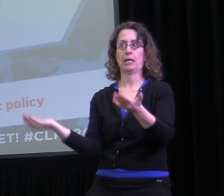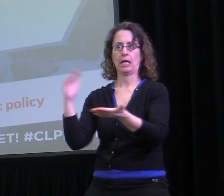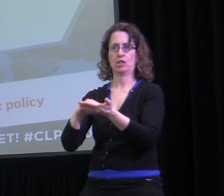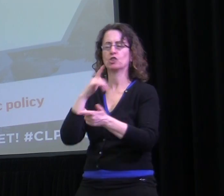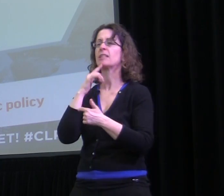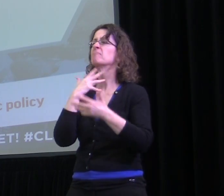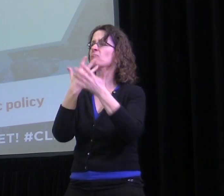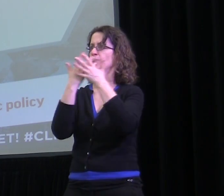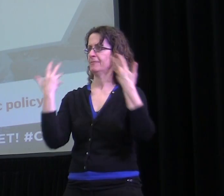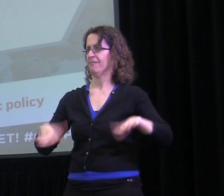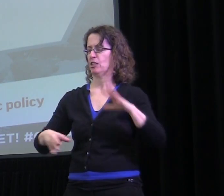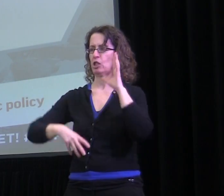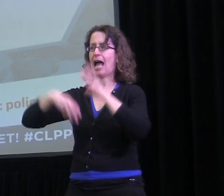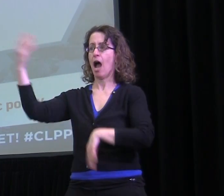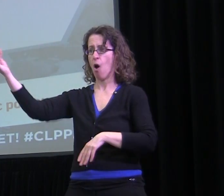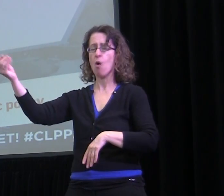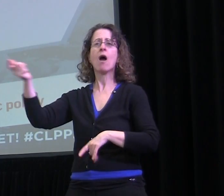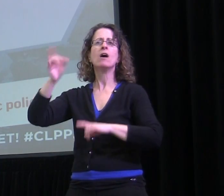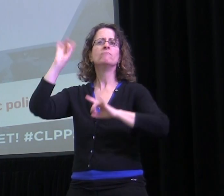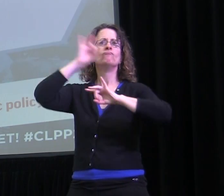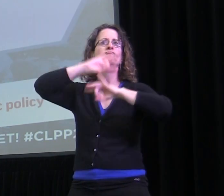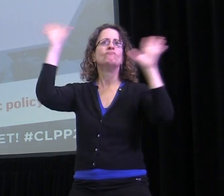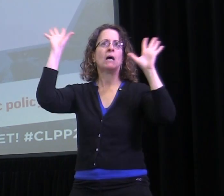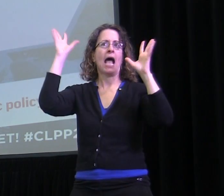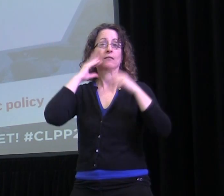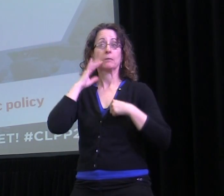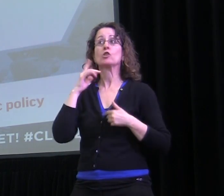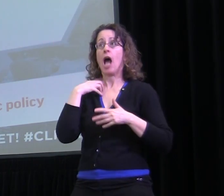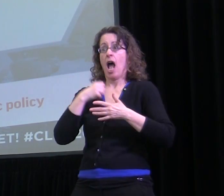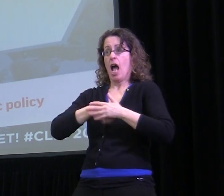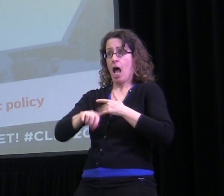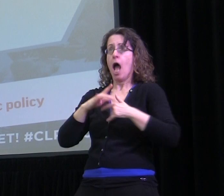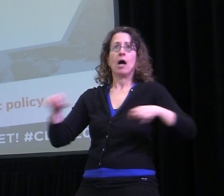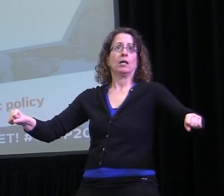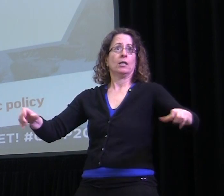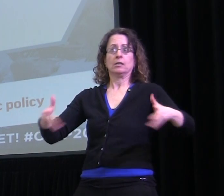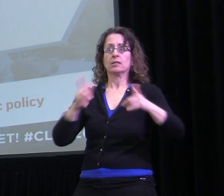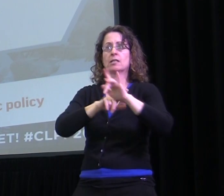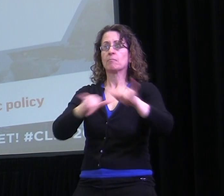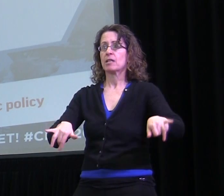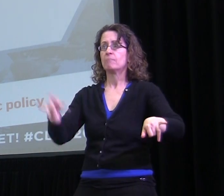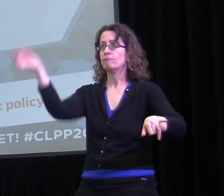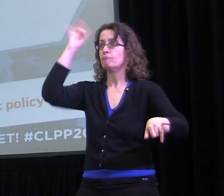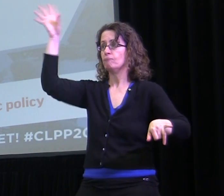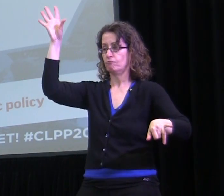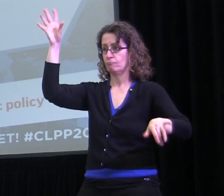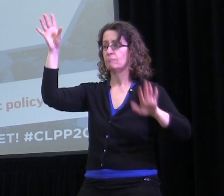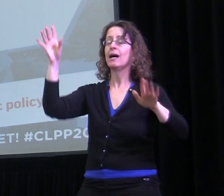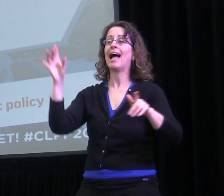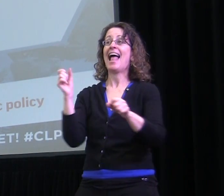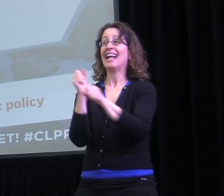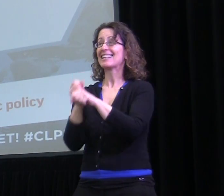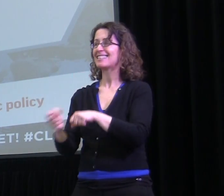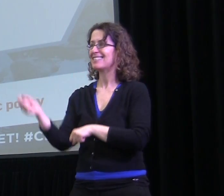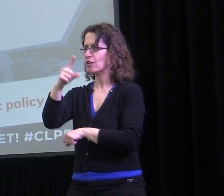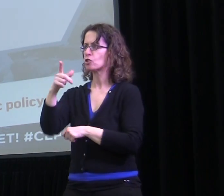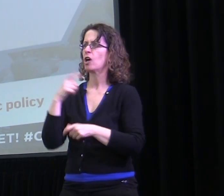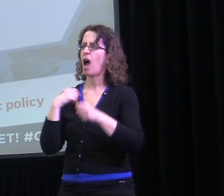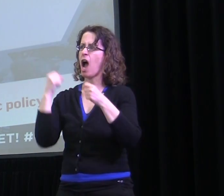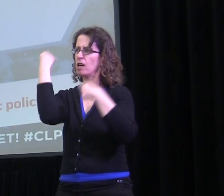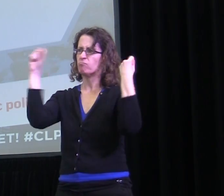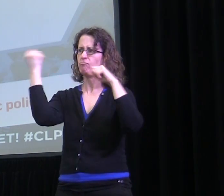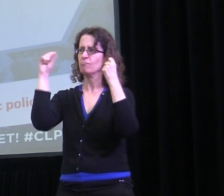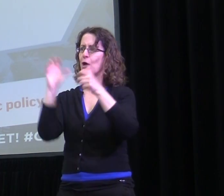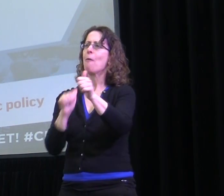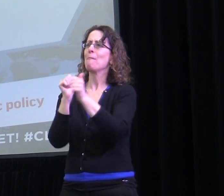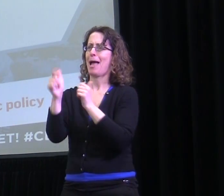I was able to share this horrible experience of being restrained while in labor, and in 1 year, I was able to pass a law with that experience."